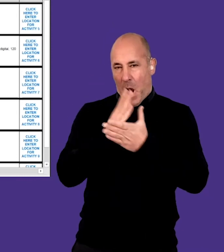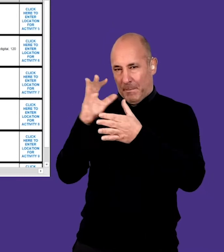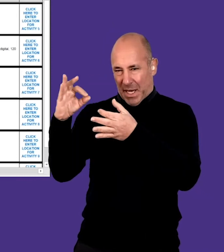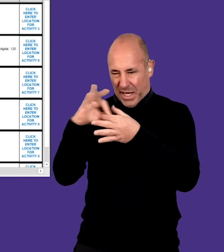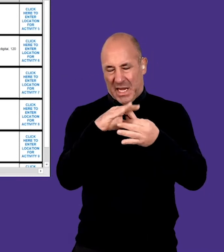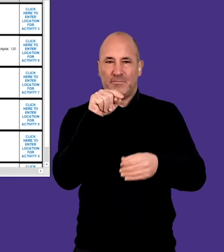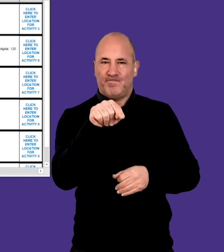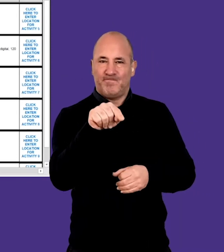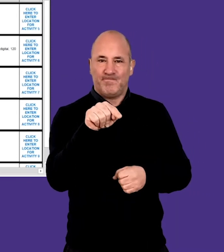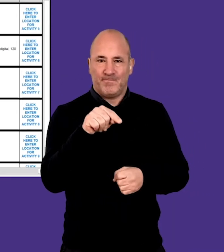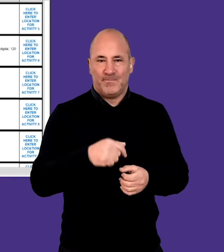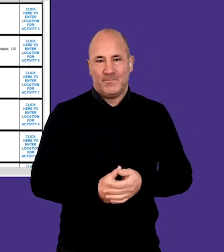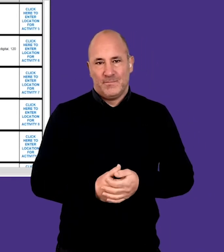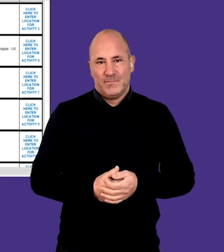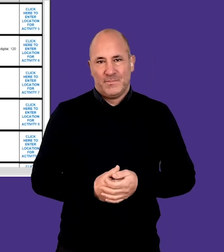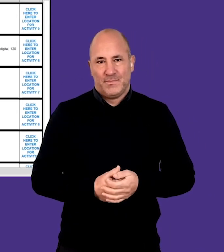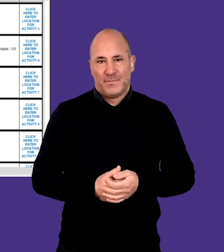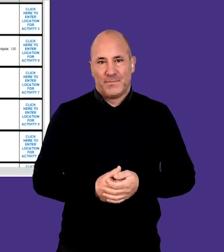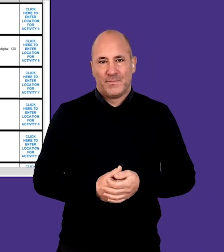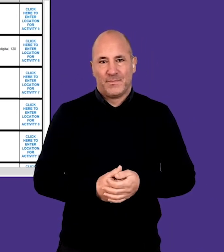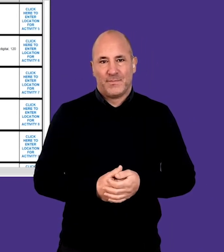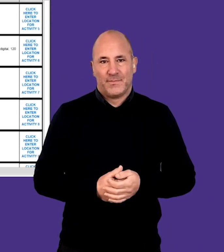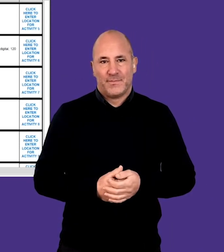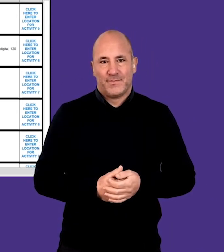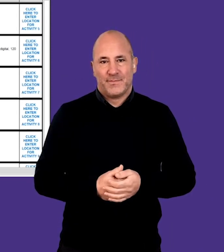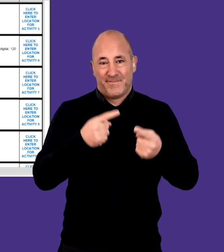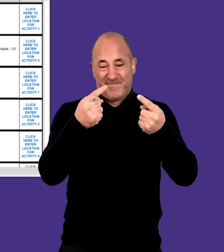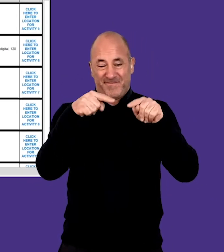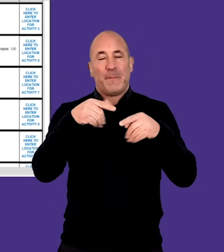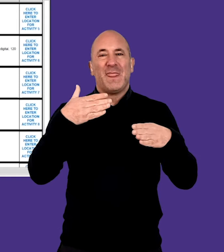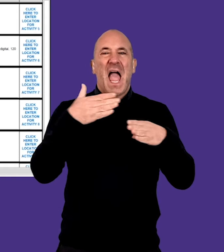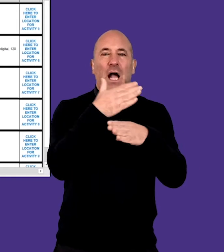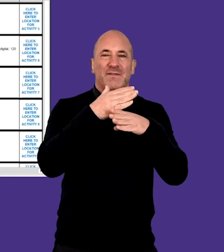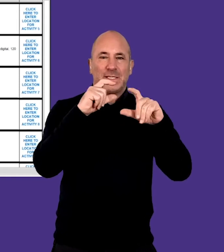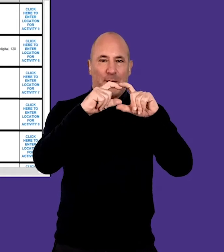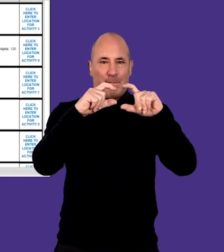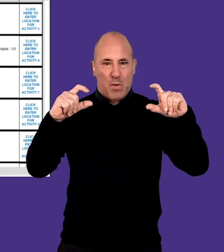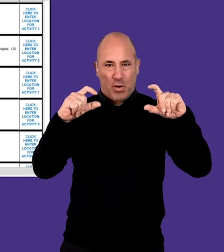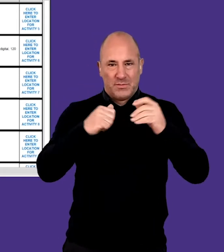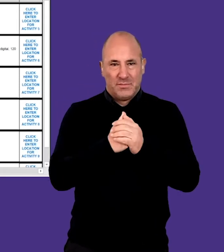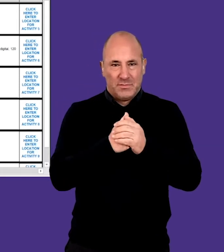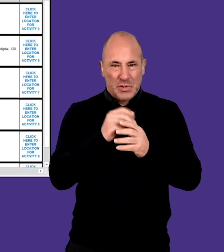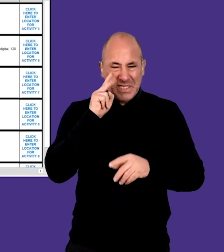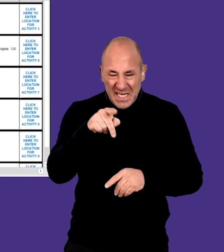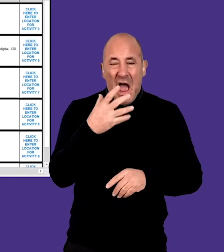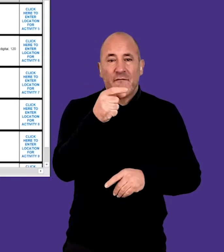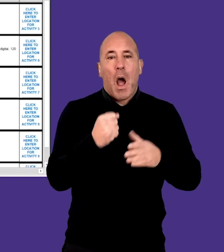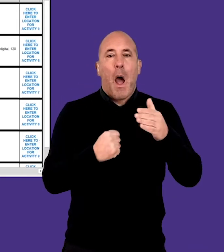are being contributed to through this example. And then here in the activity box, you'll